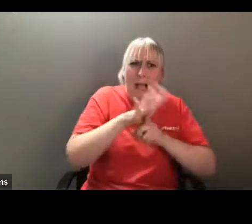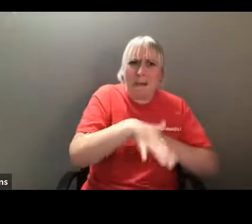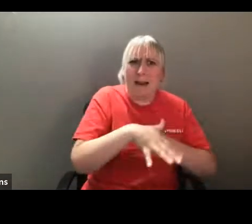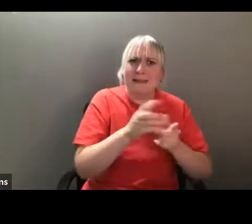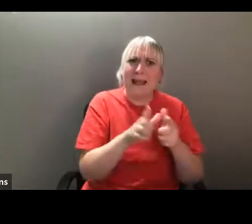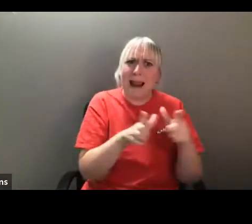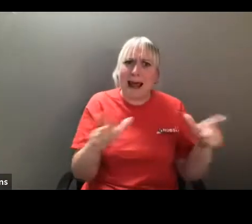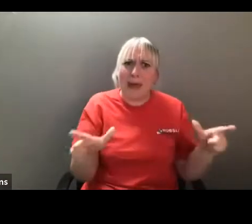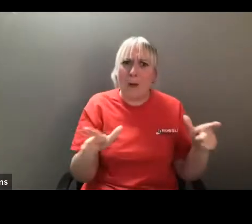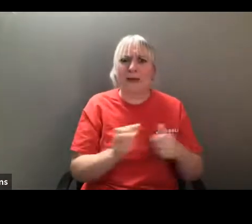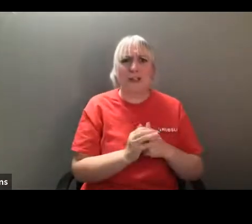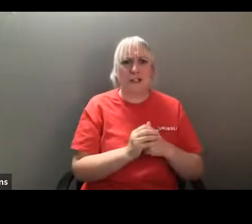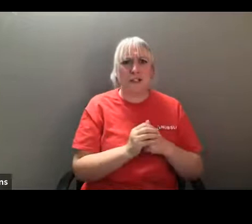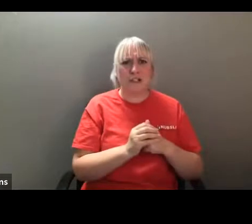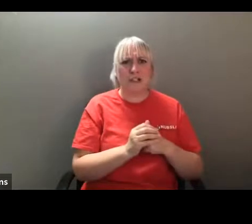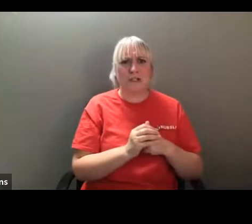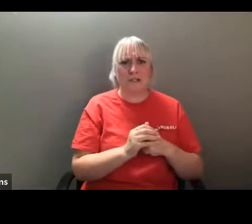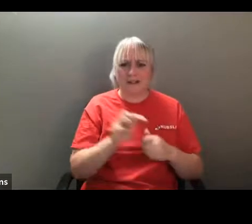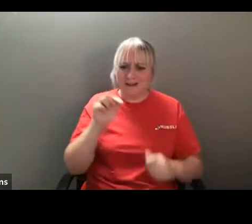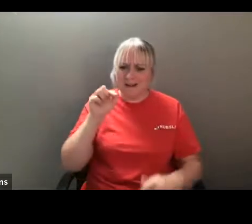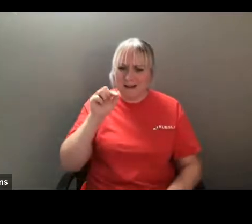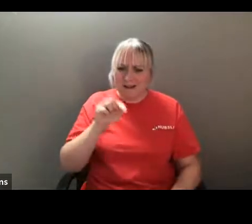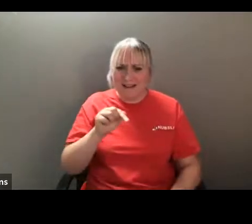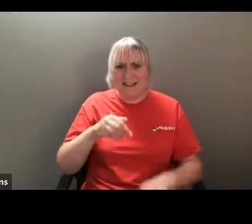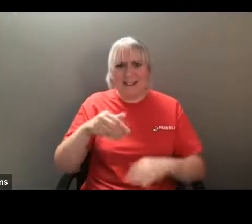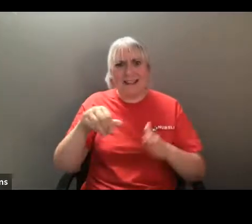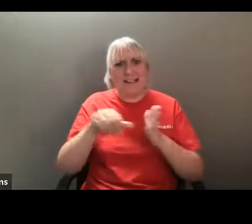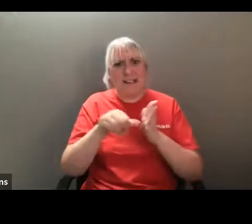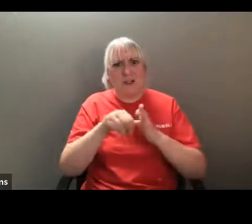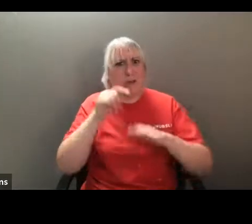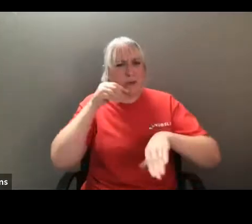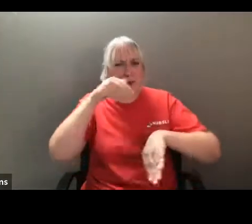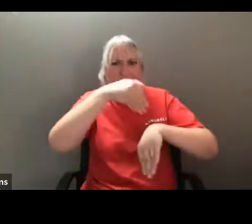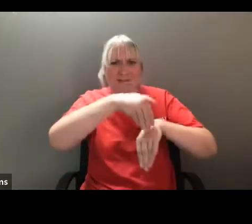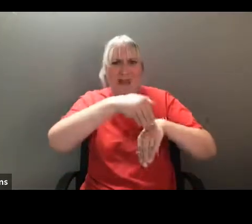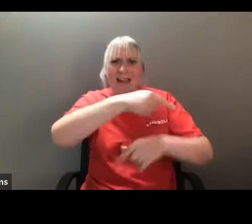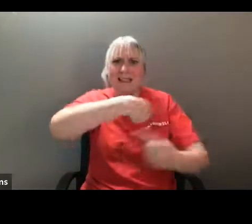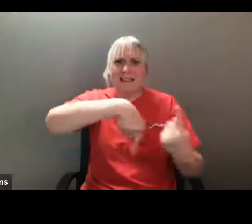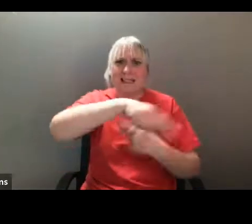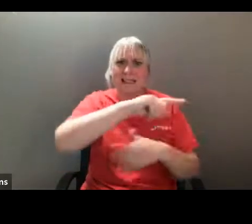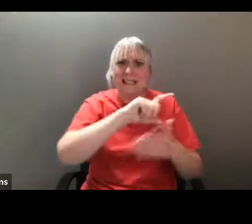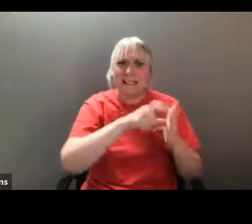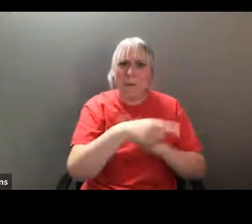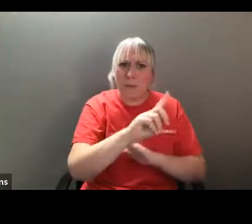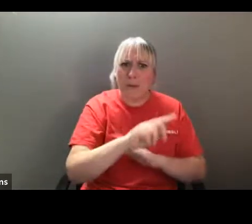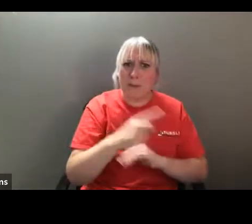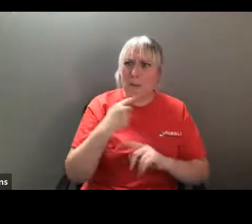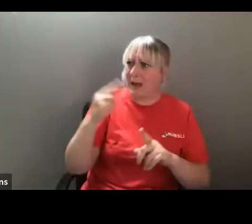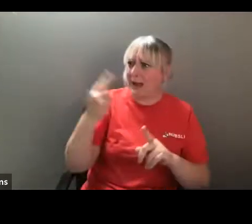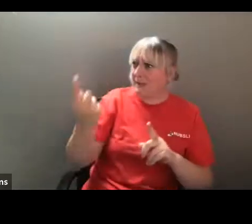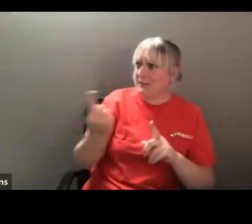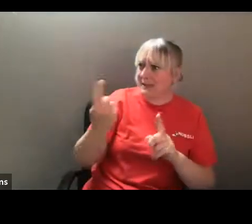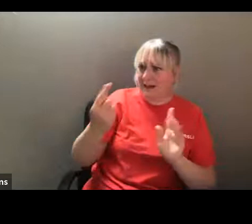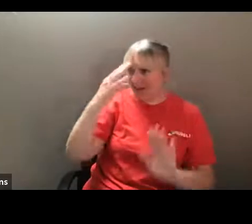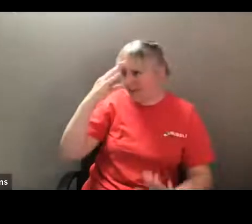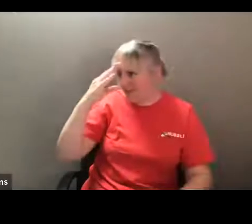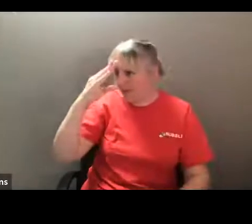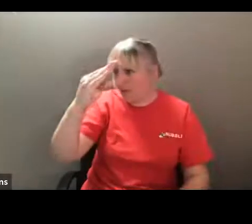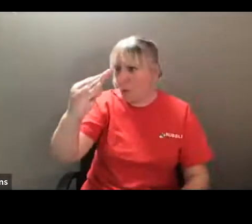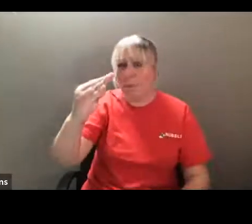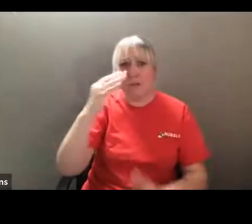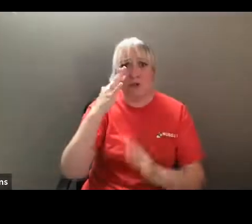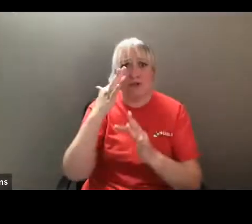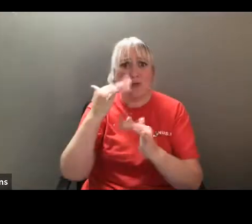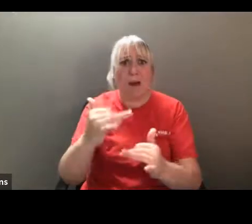that for an issue that could so greatly impact disabled people, someone who advises on and informs trials and policymaking is a